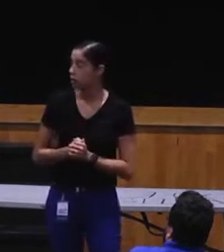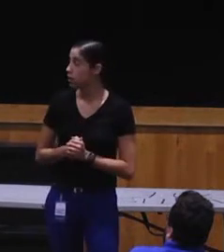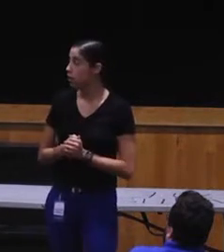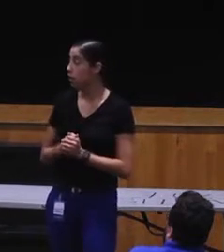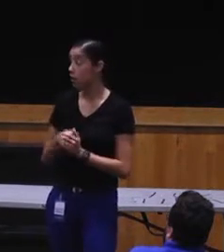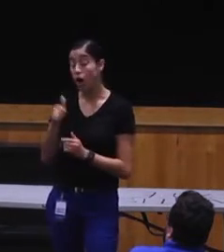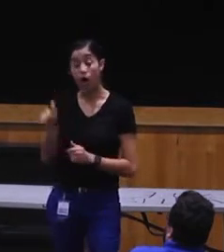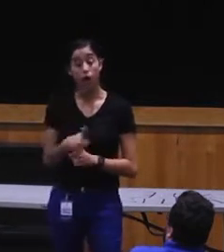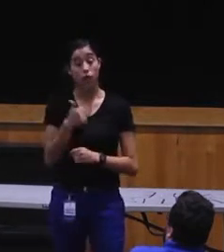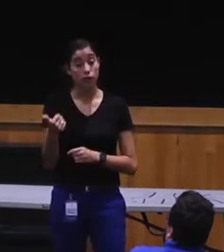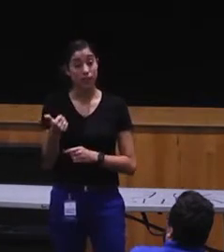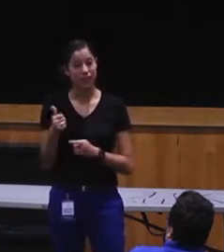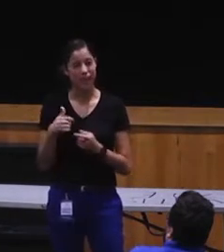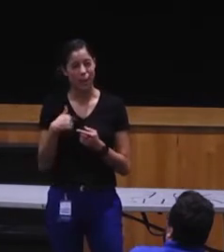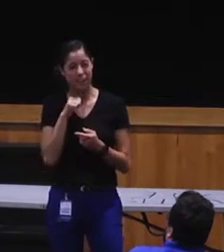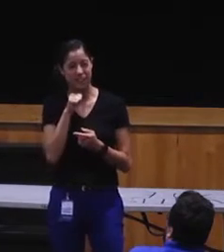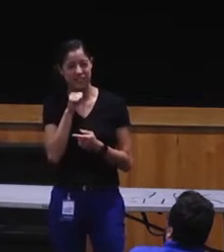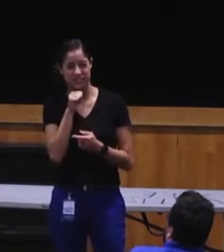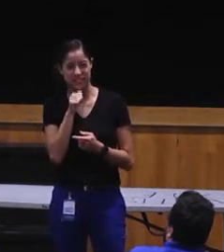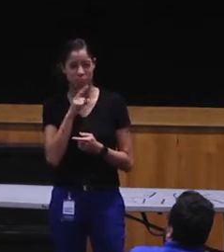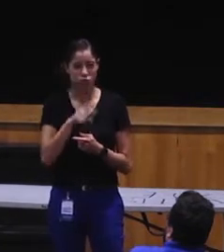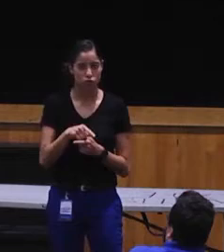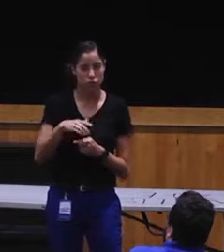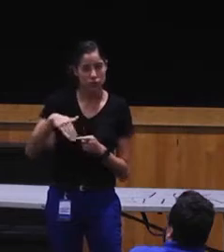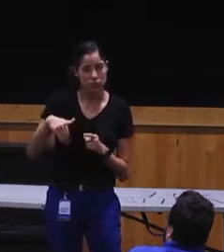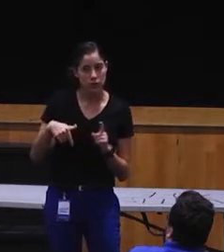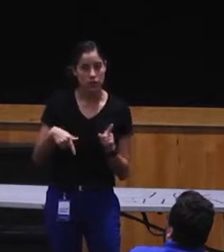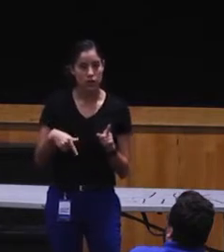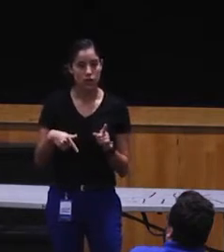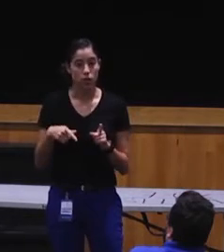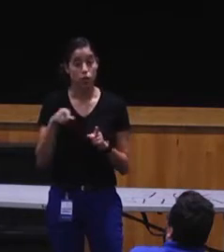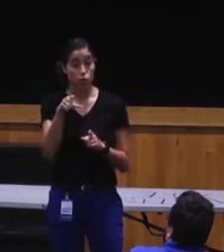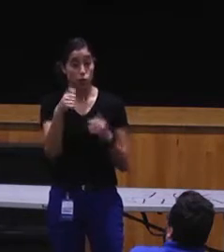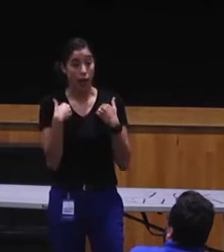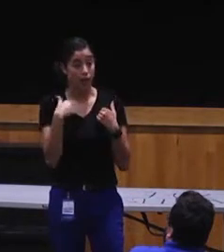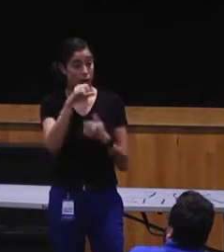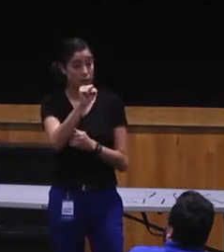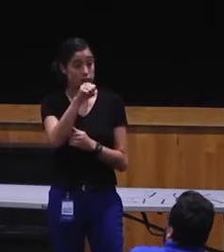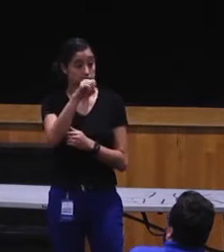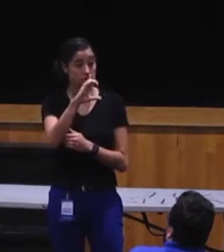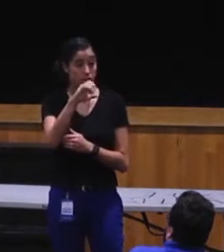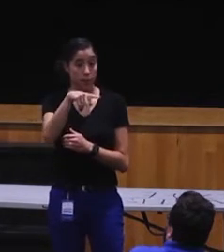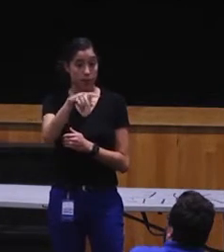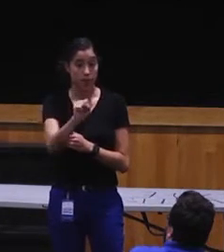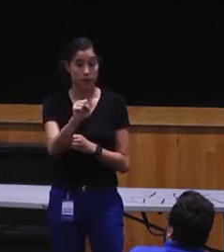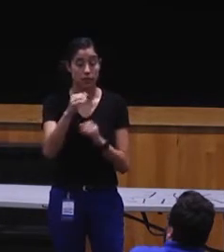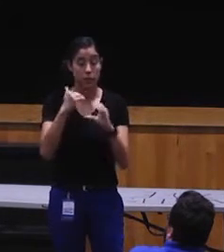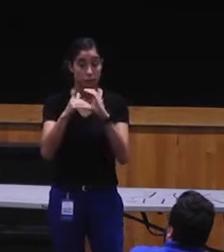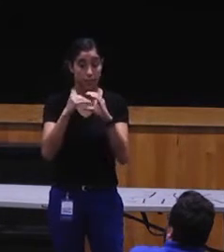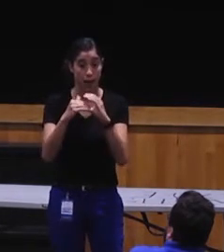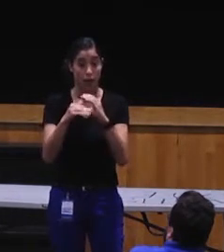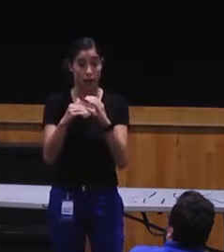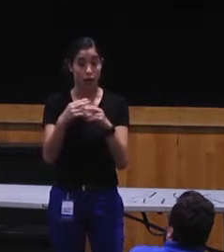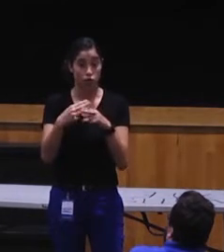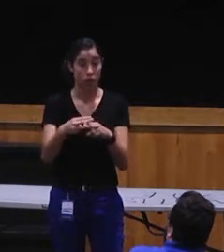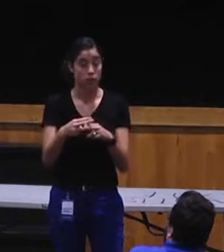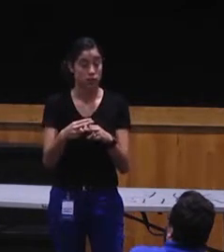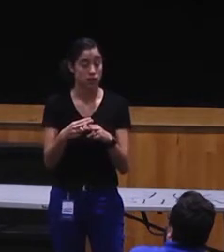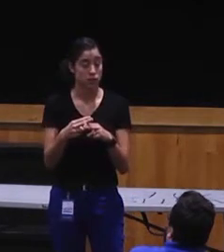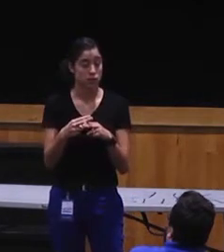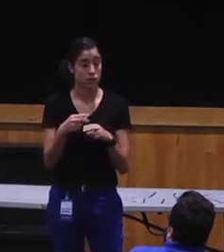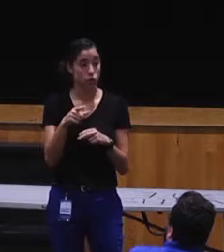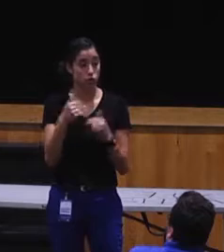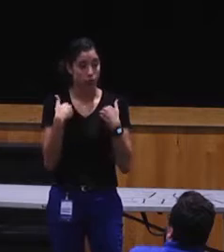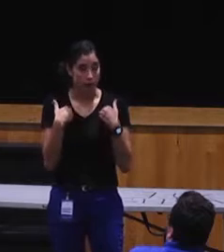One other thing that I'm not sure many of you are aware of is that you have an SCPS email address. You have what we call an